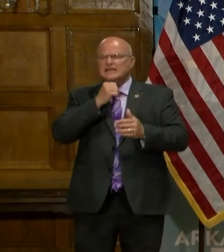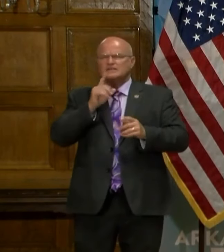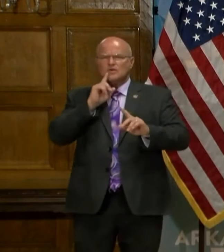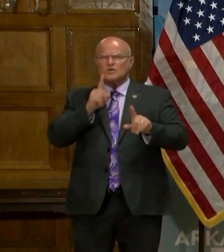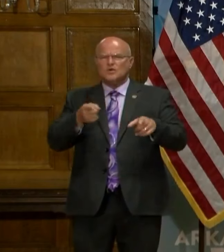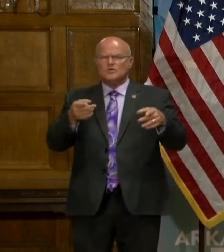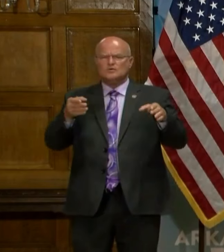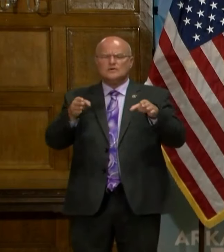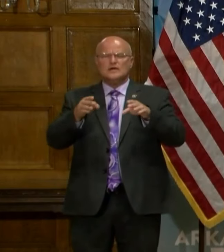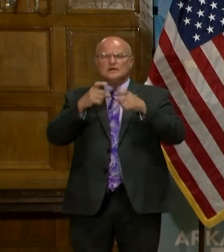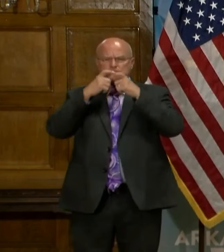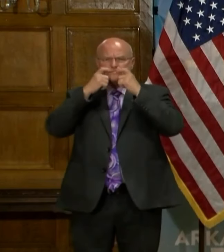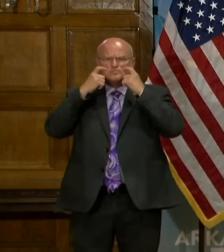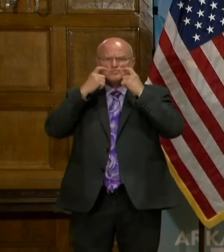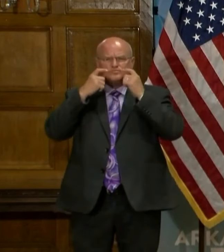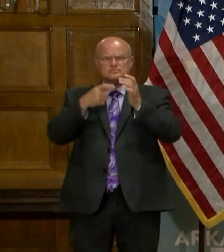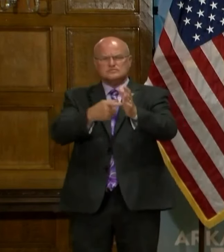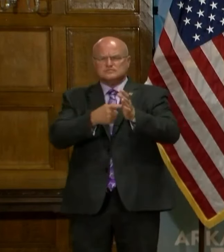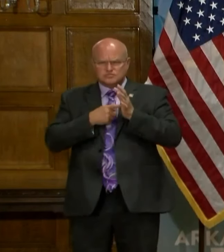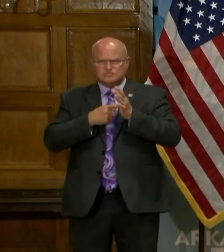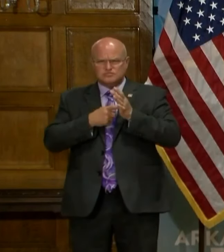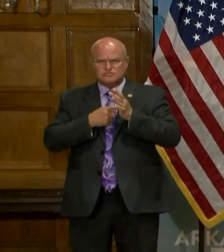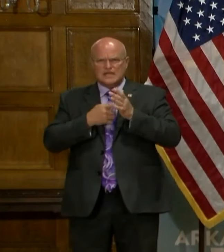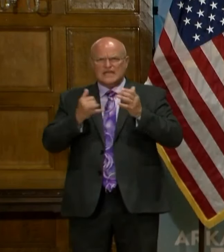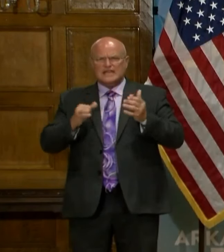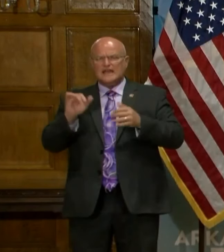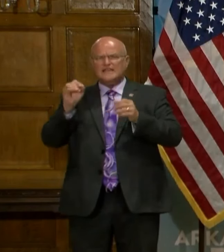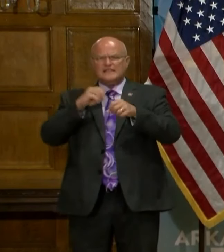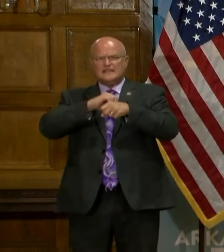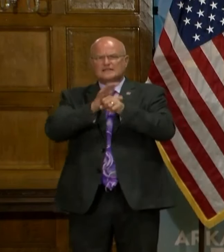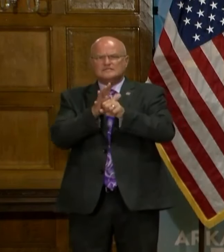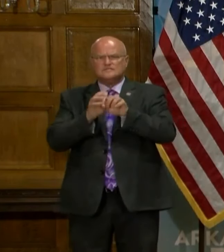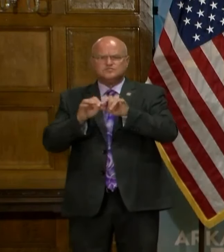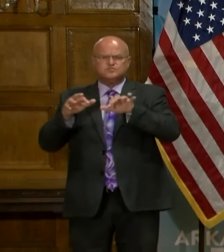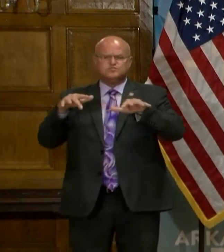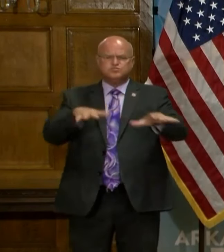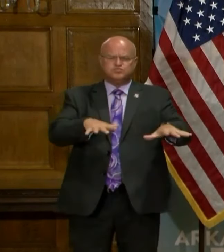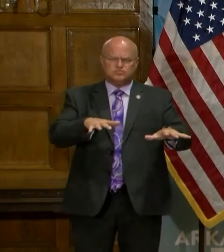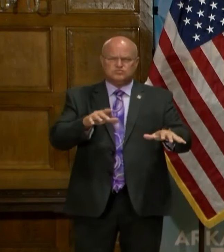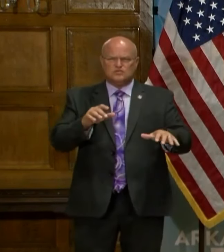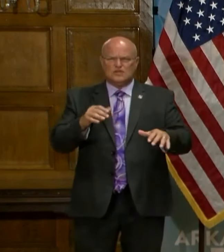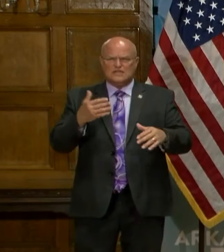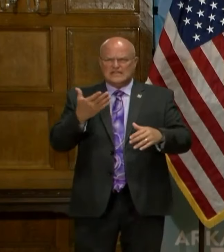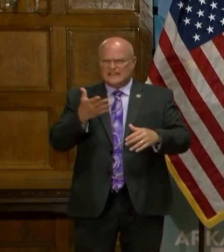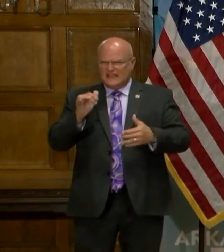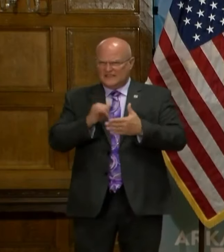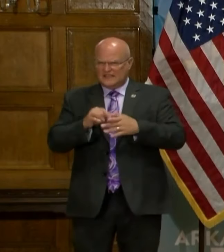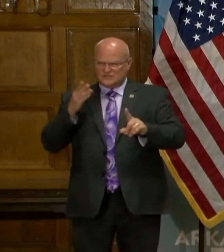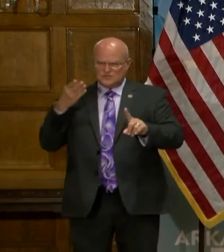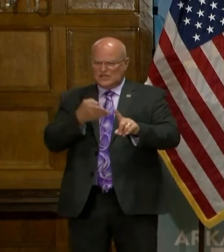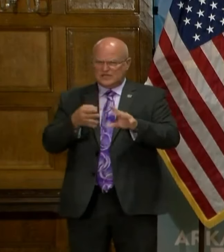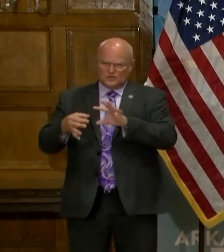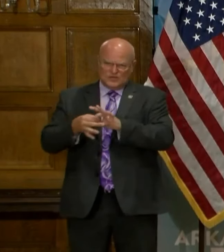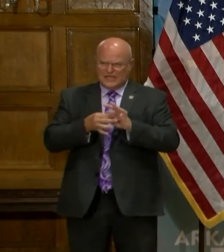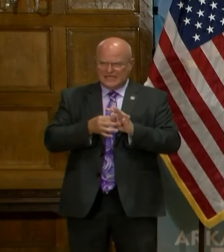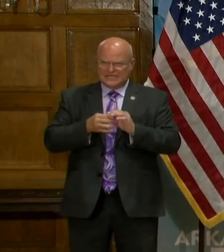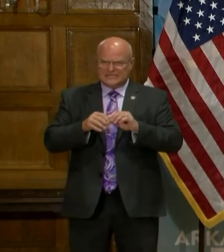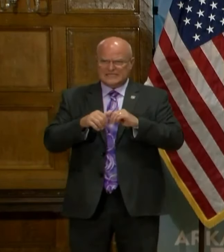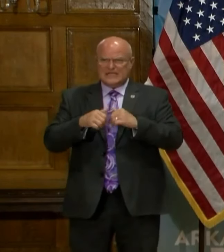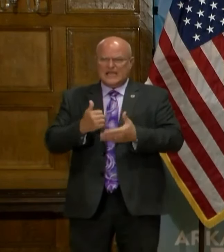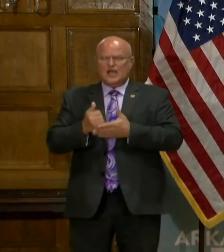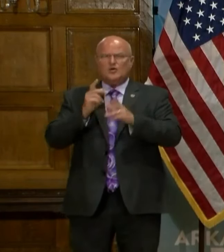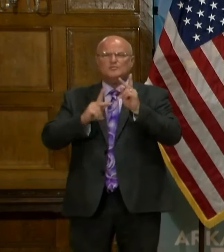statewide order on masks now that a wave of infections appears to be washing over us? Because aren't steps like those directly related to